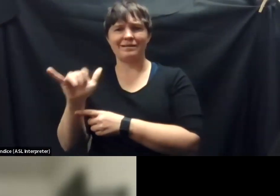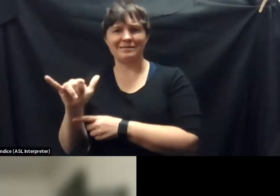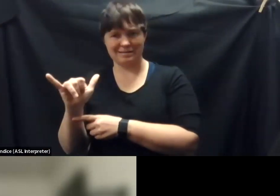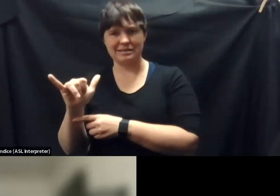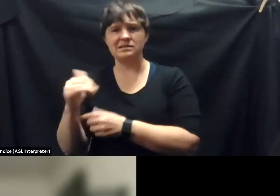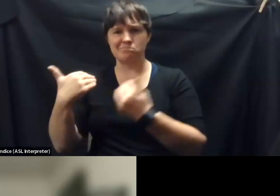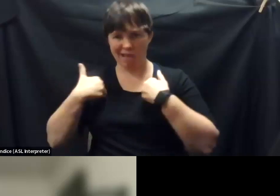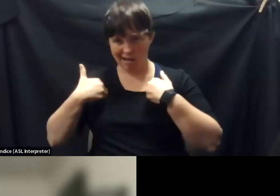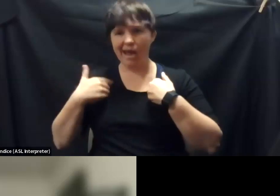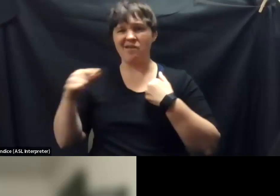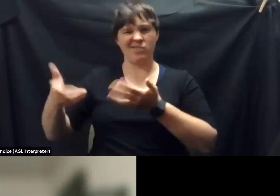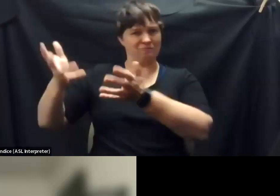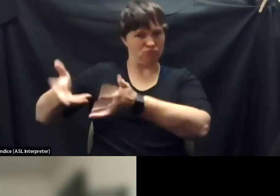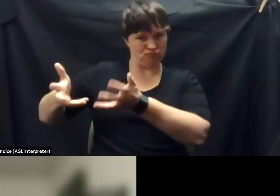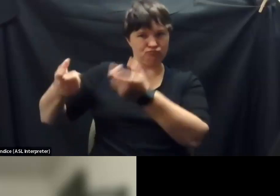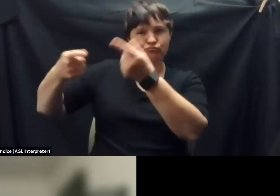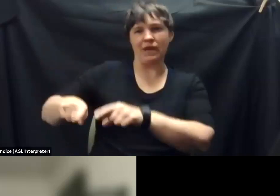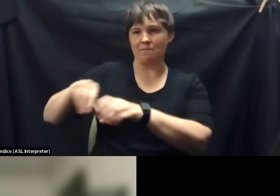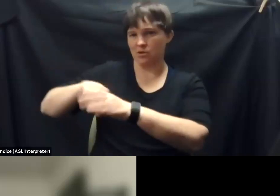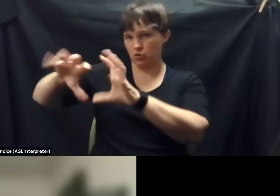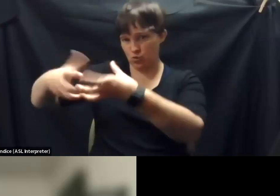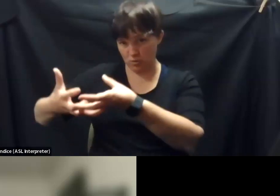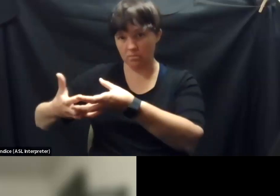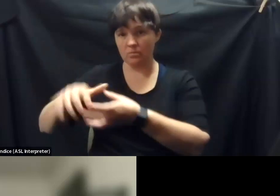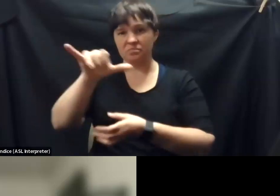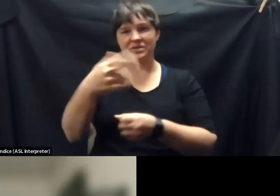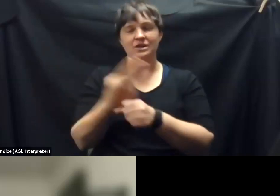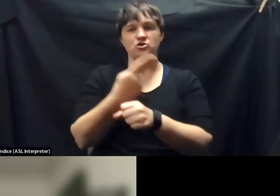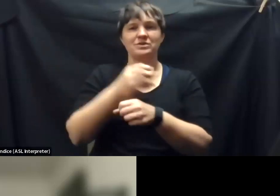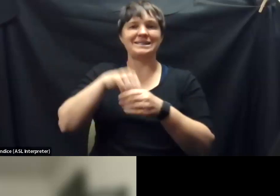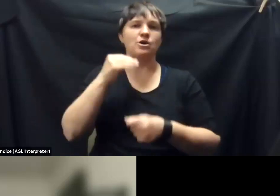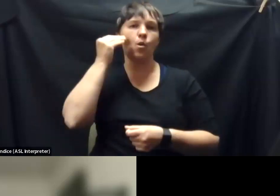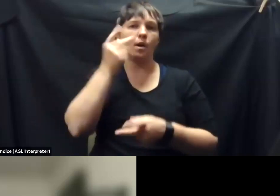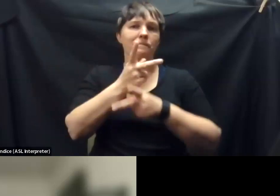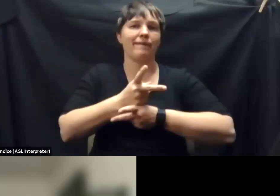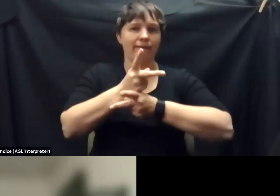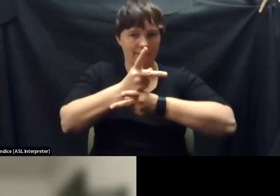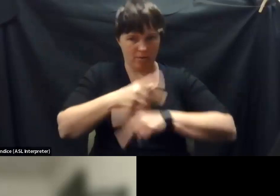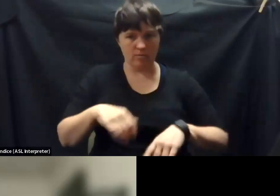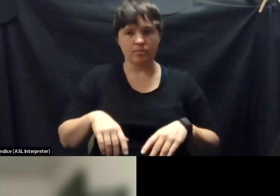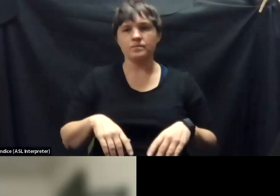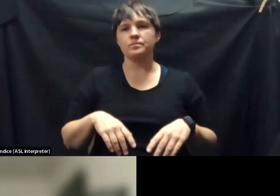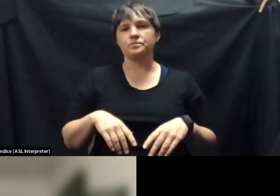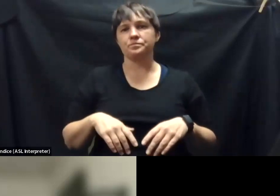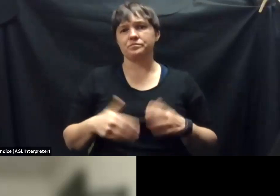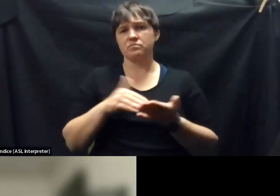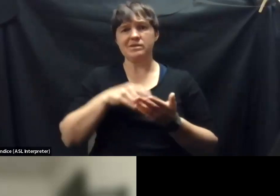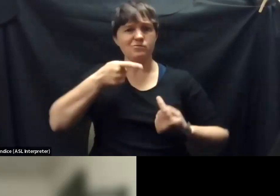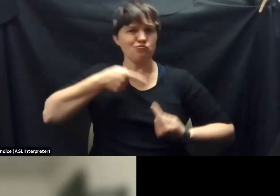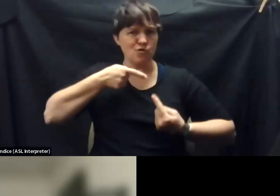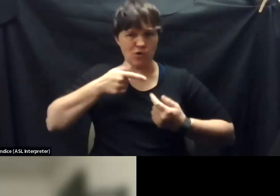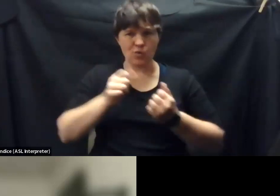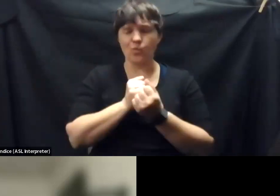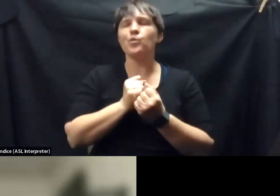that conversation has happened in the group that uses in-home care, and again, struggling with